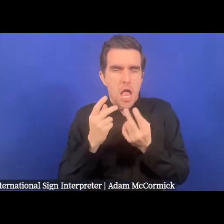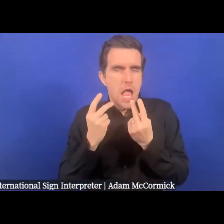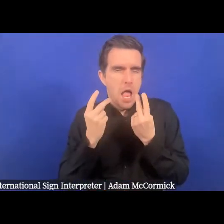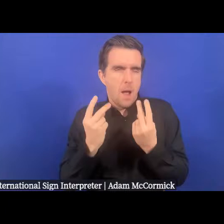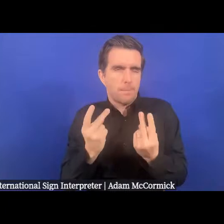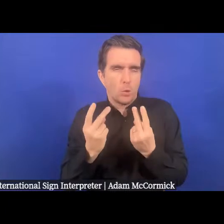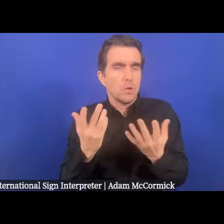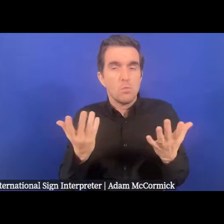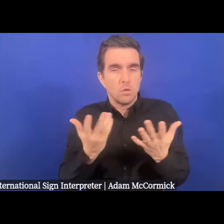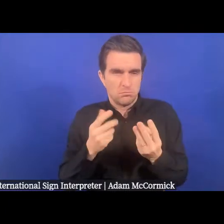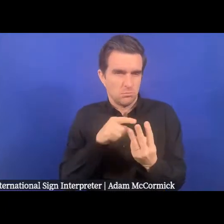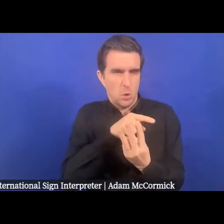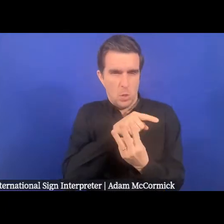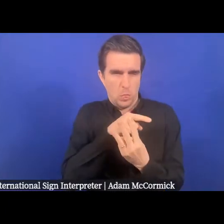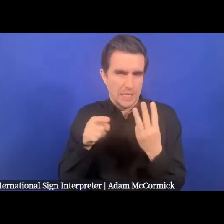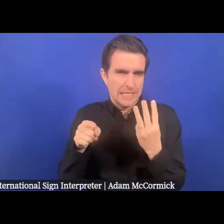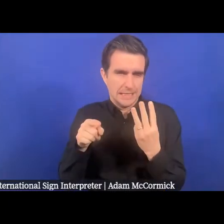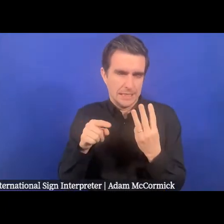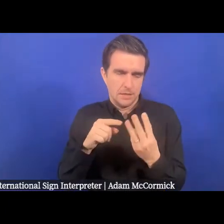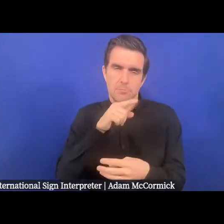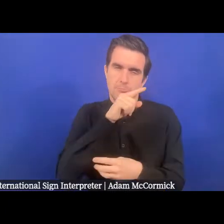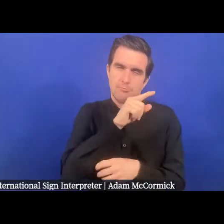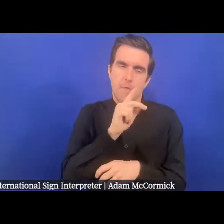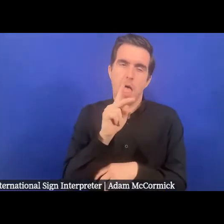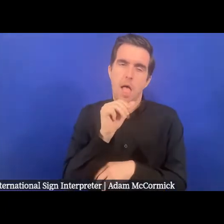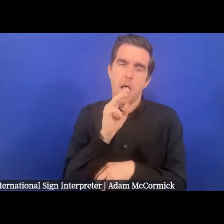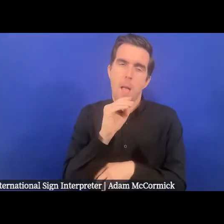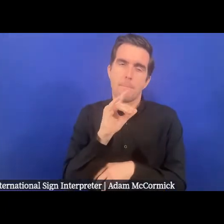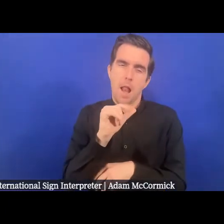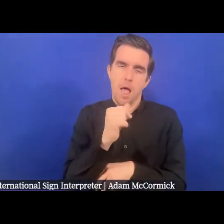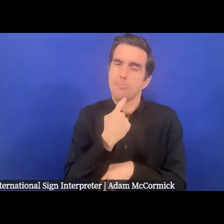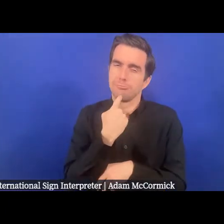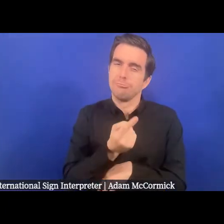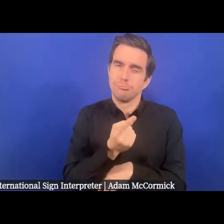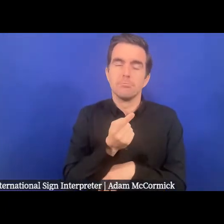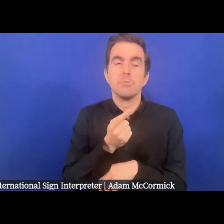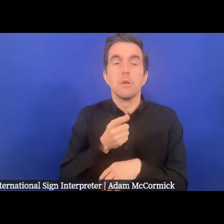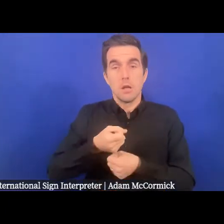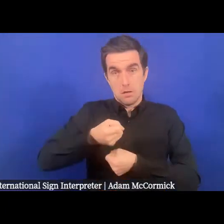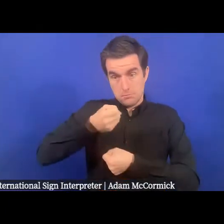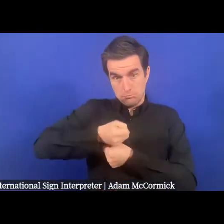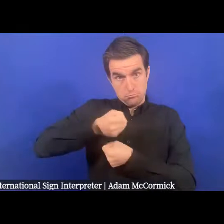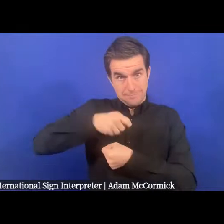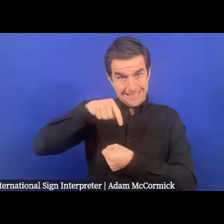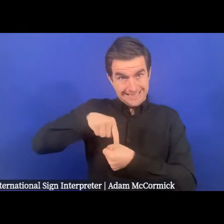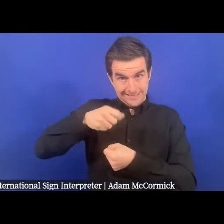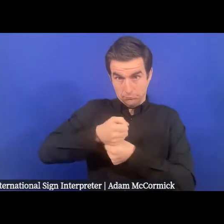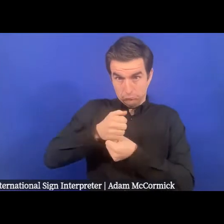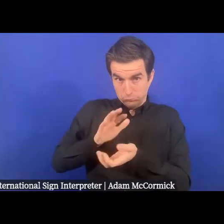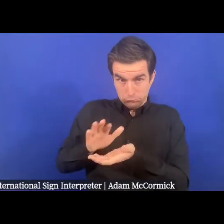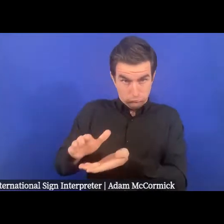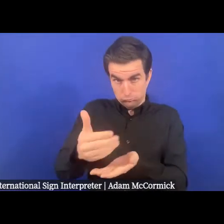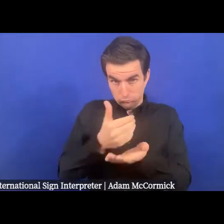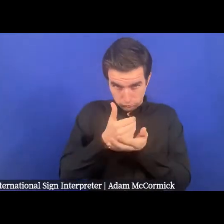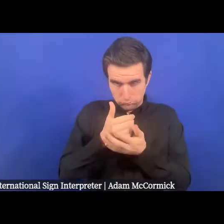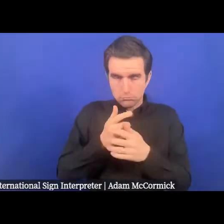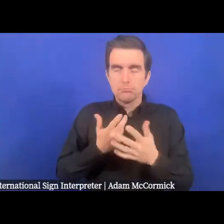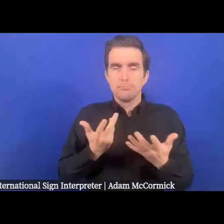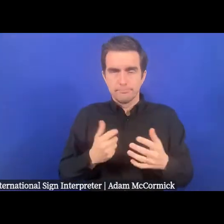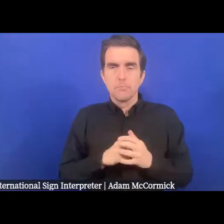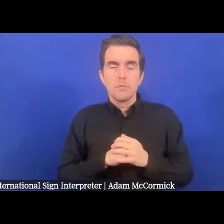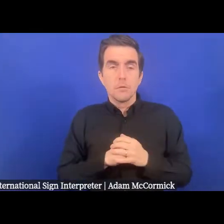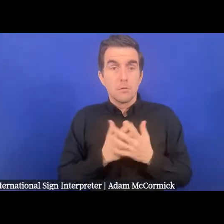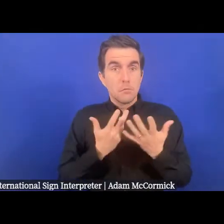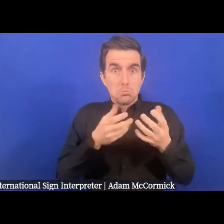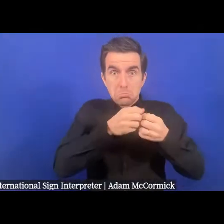the tourism sector as far as employment is concerned, and also the levels in managerial. How many women do you find